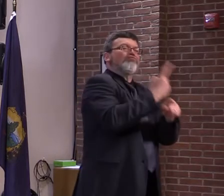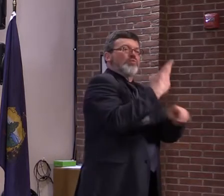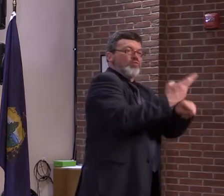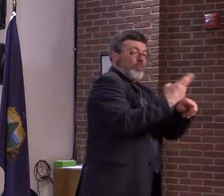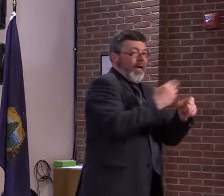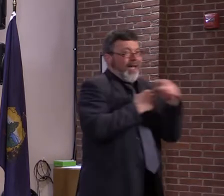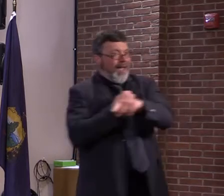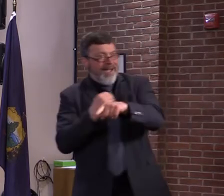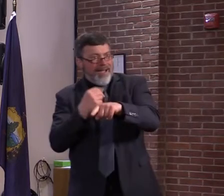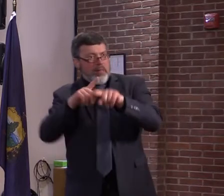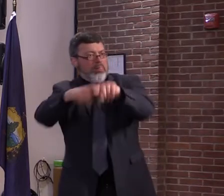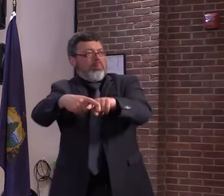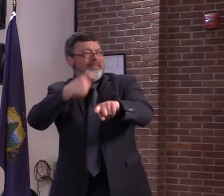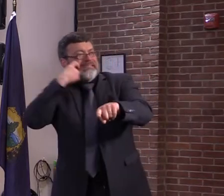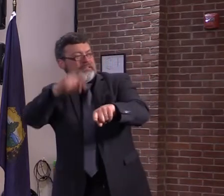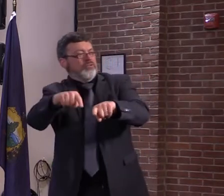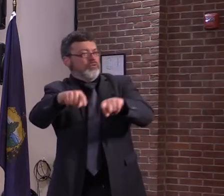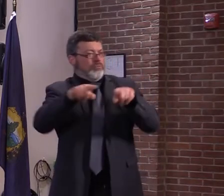and busier than ever.